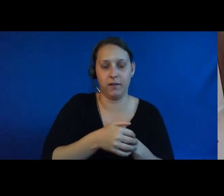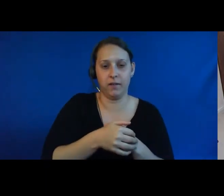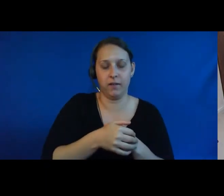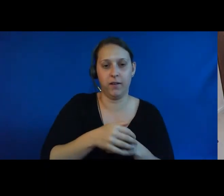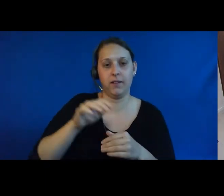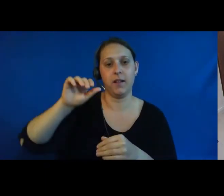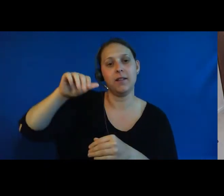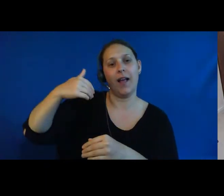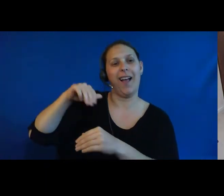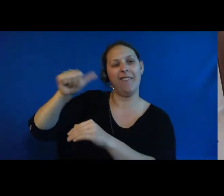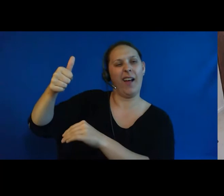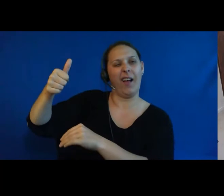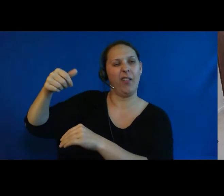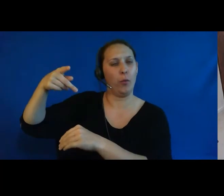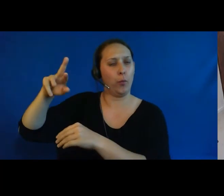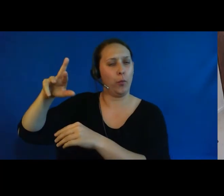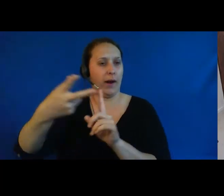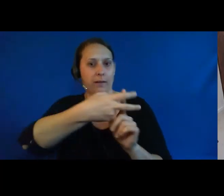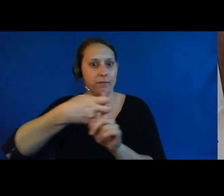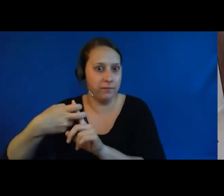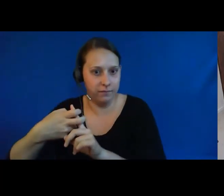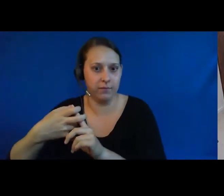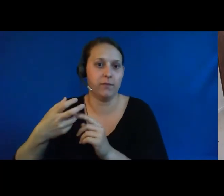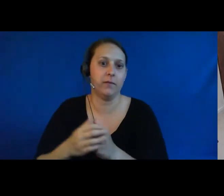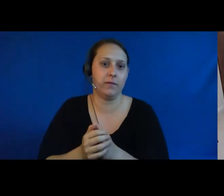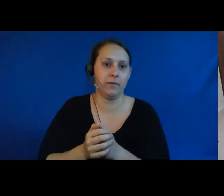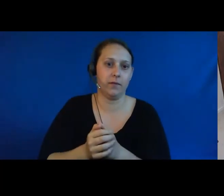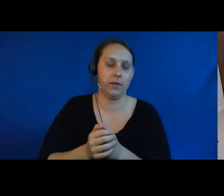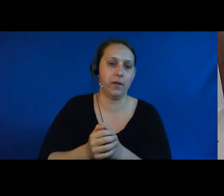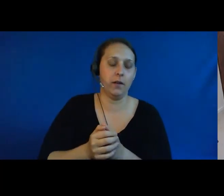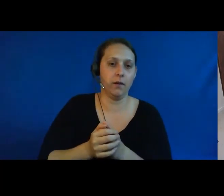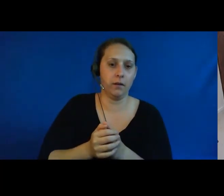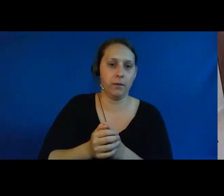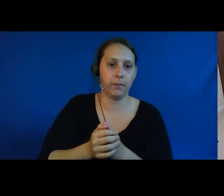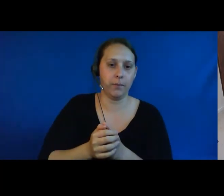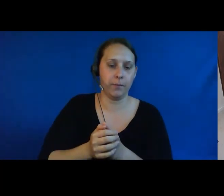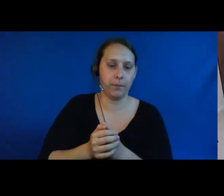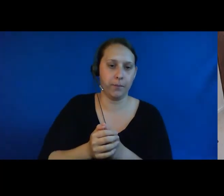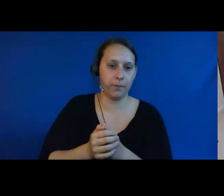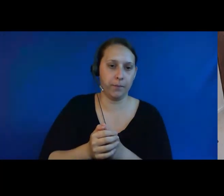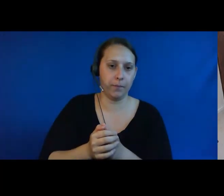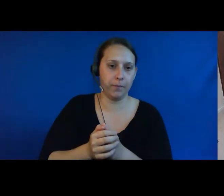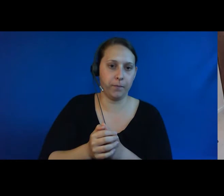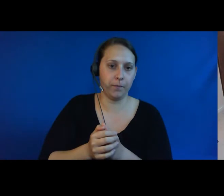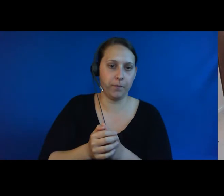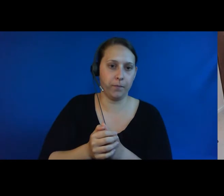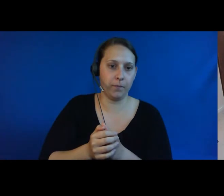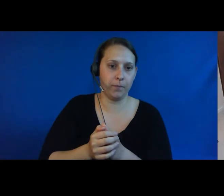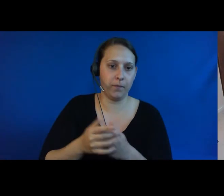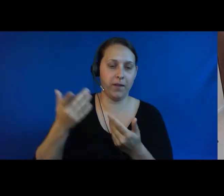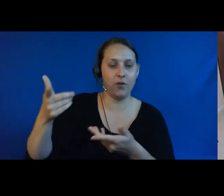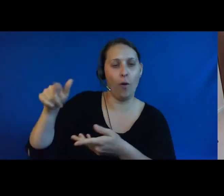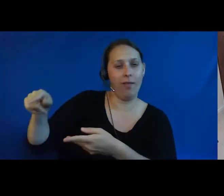prey, so we have a lot of buzzards. We start to get red kites, and these help to